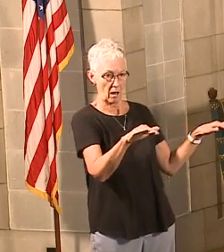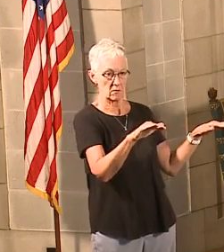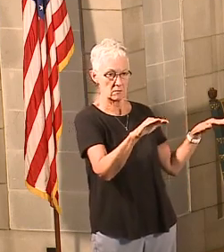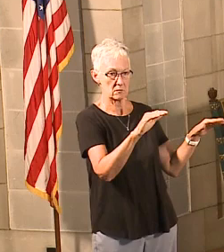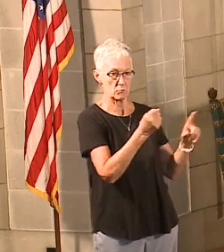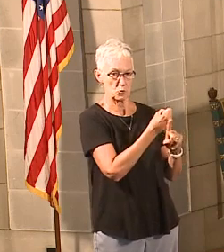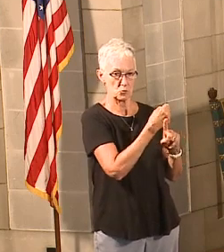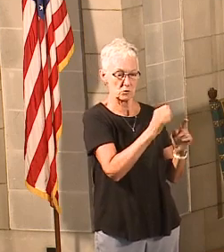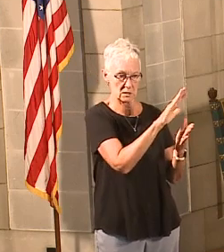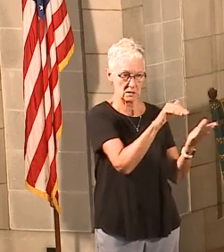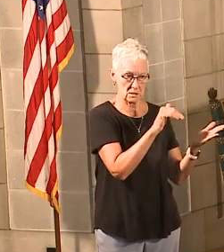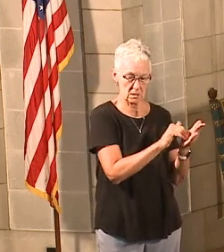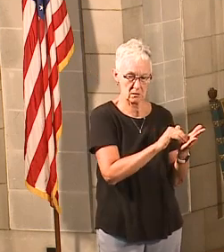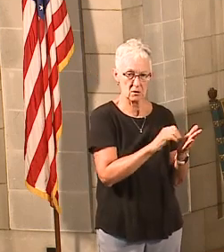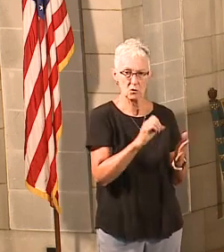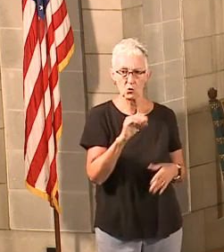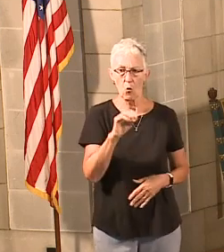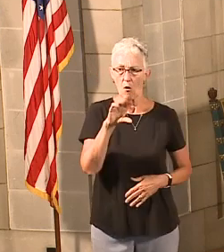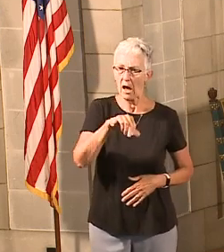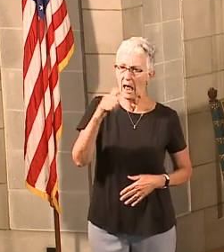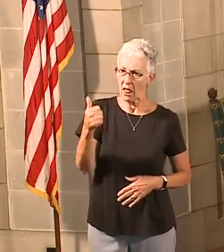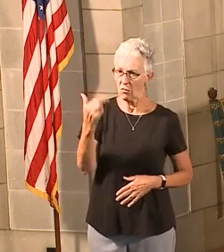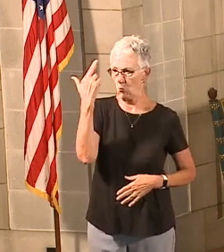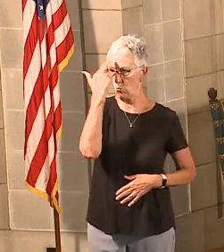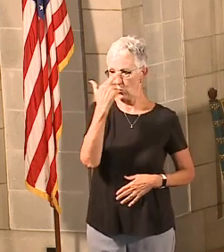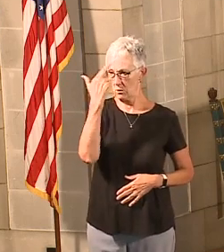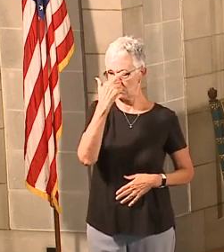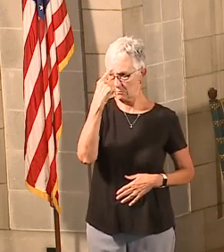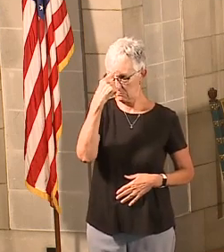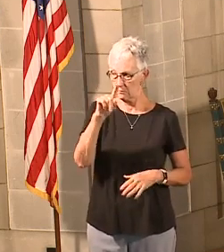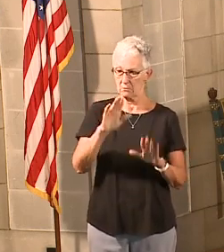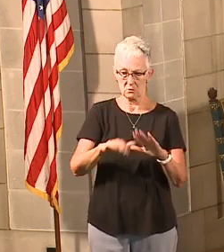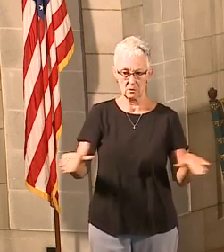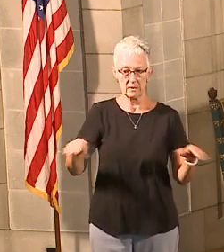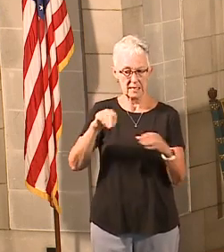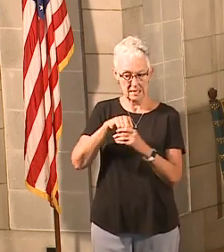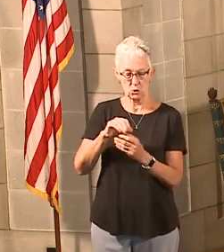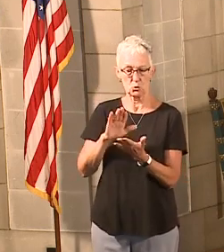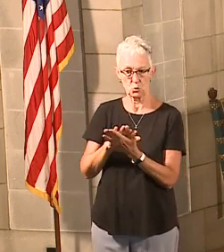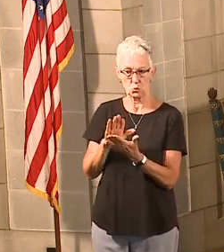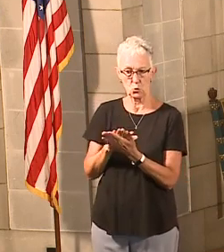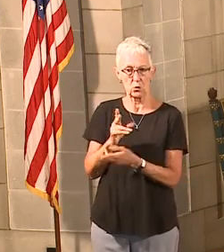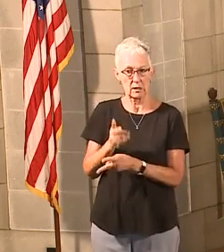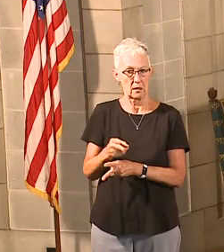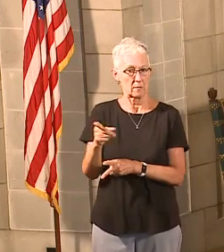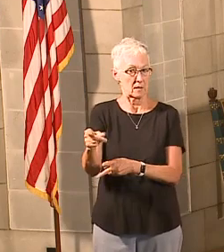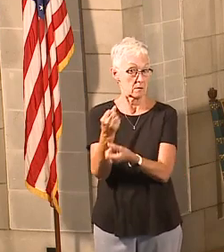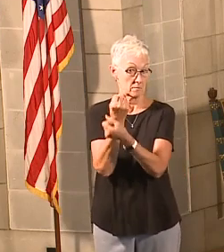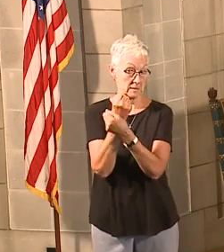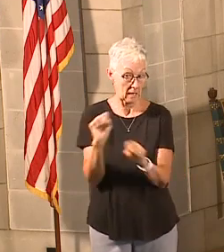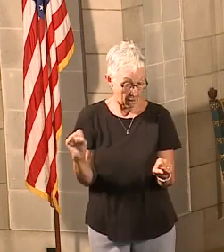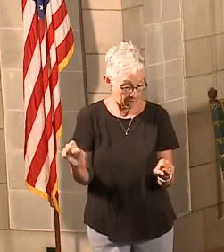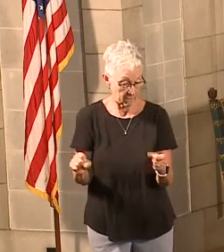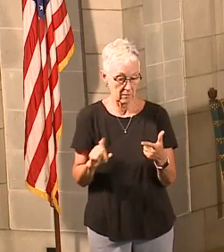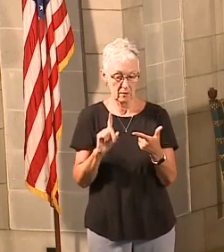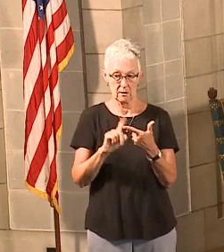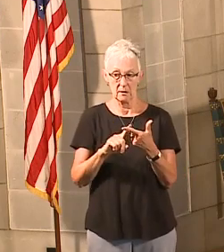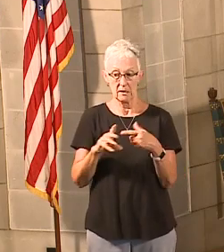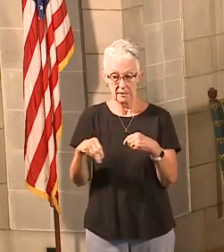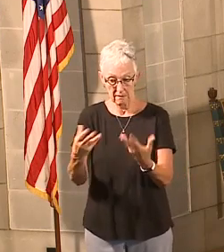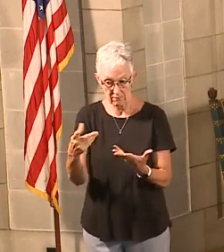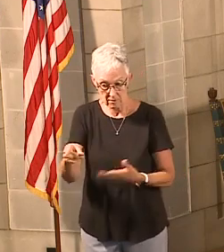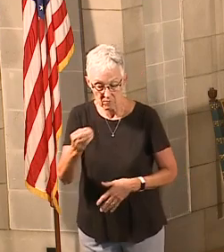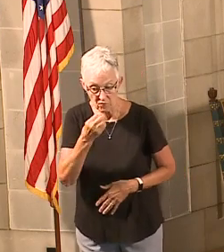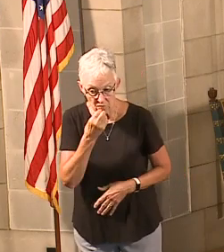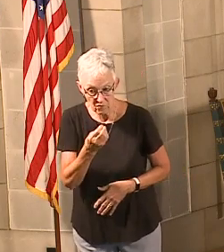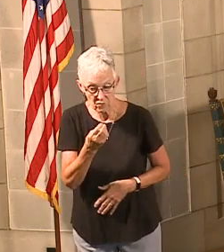along with this. So there's a lot of other things besides just the learning that are important for kids to be in classrooms. And so that's why I think it's important that every school district and